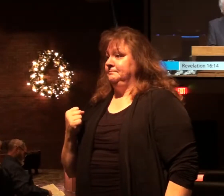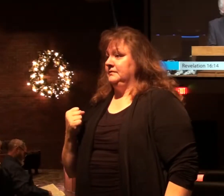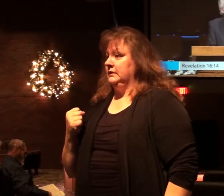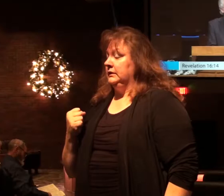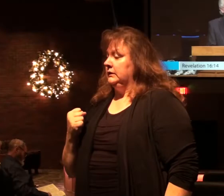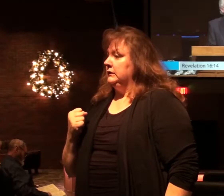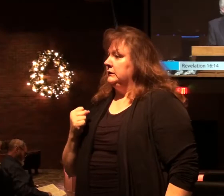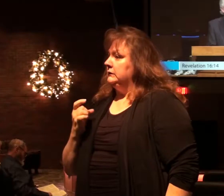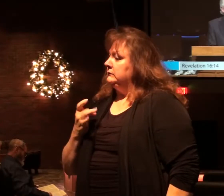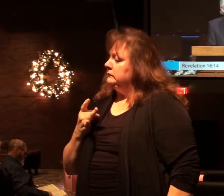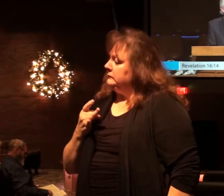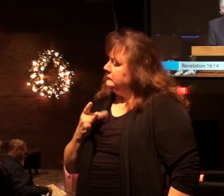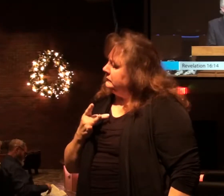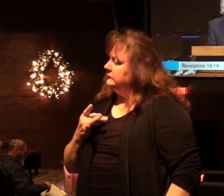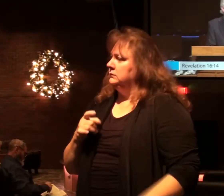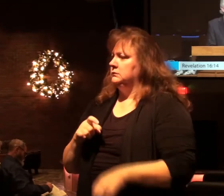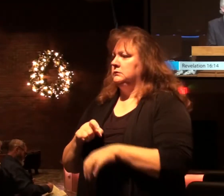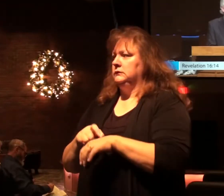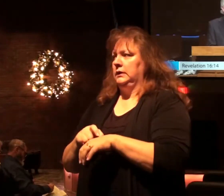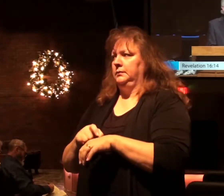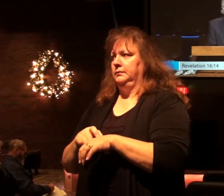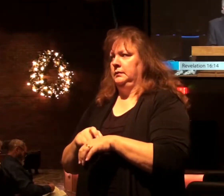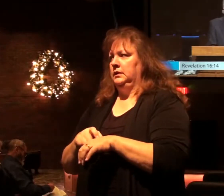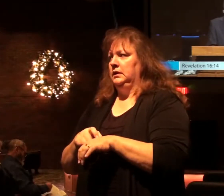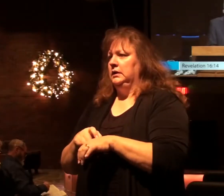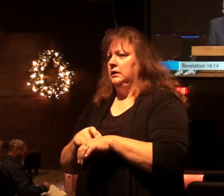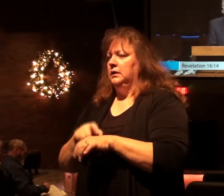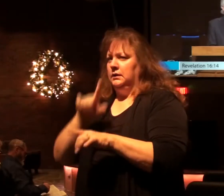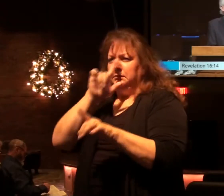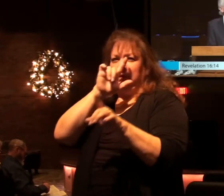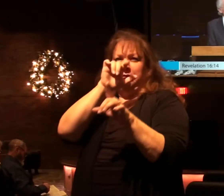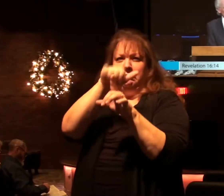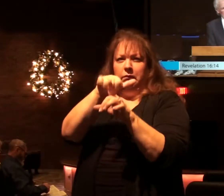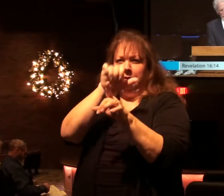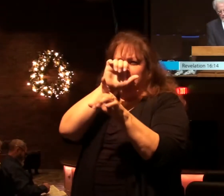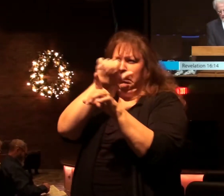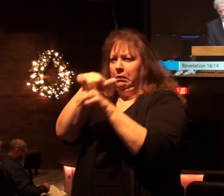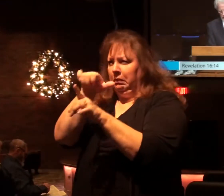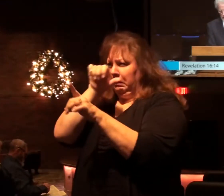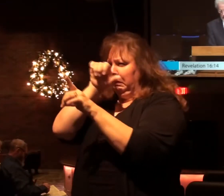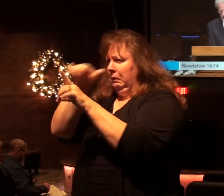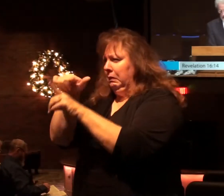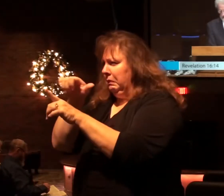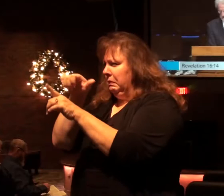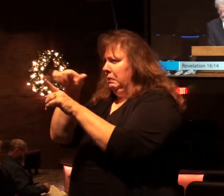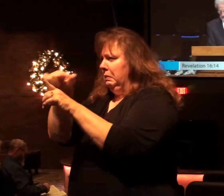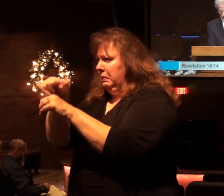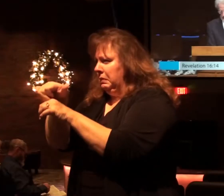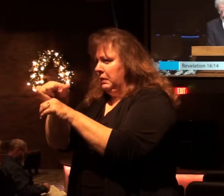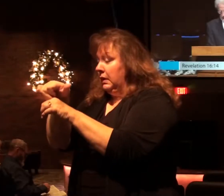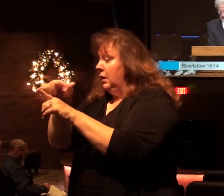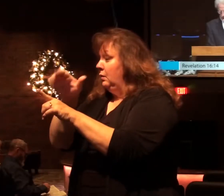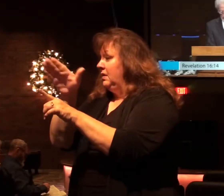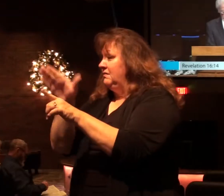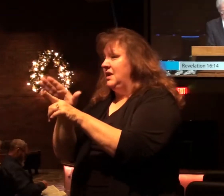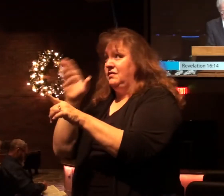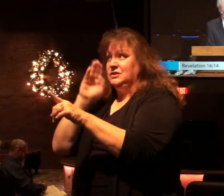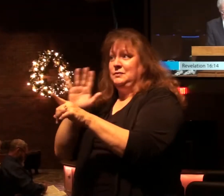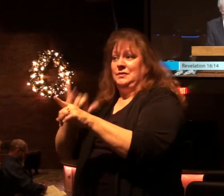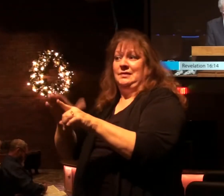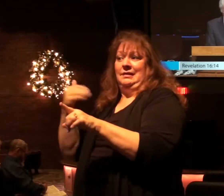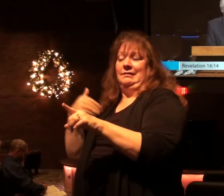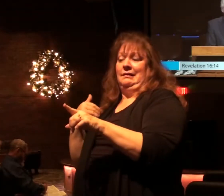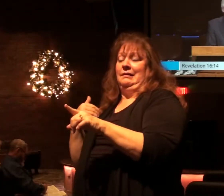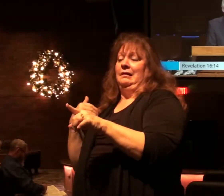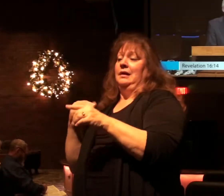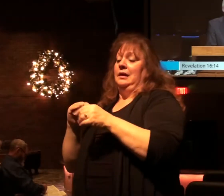It's going to be a terrible time. It's going to be a time of deception like the world has never seen. One more